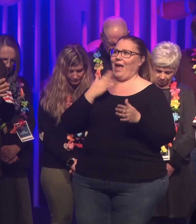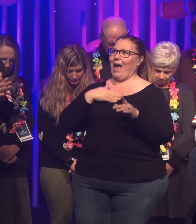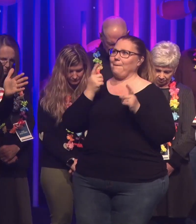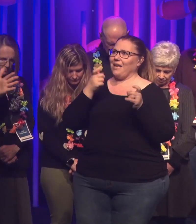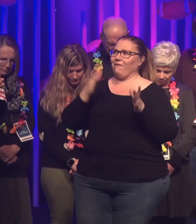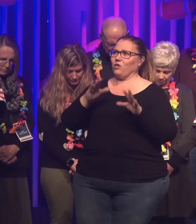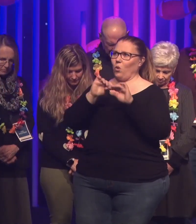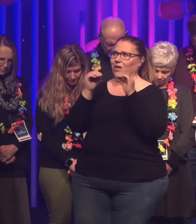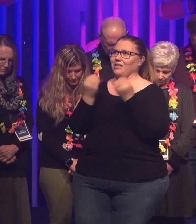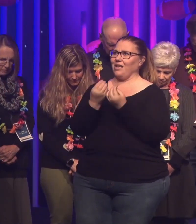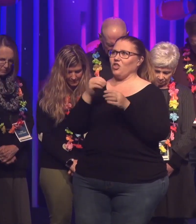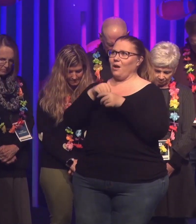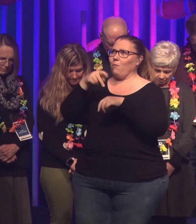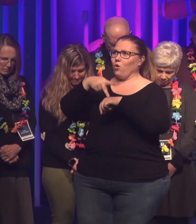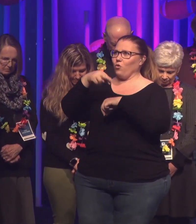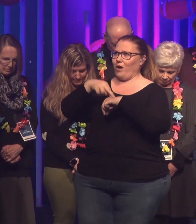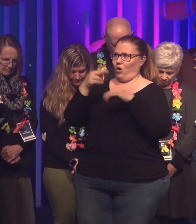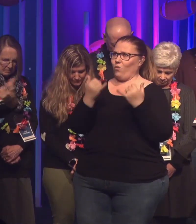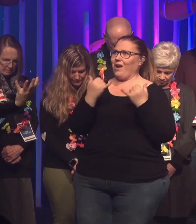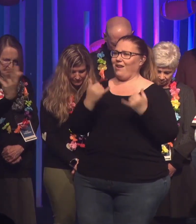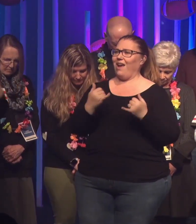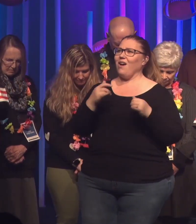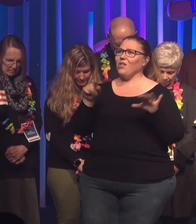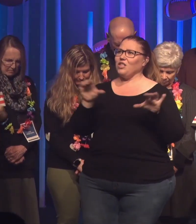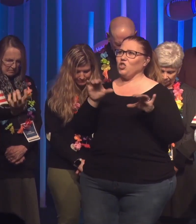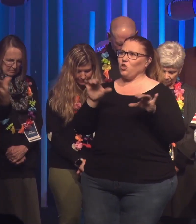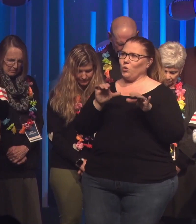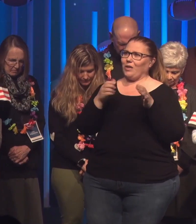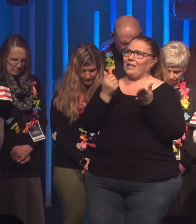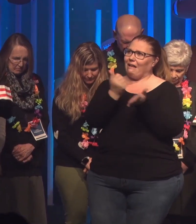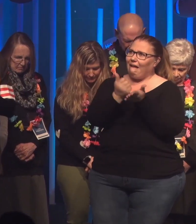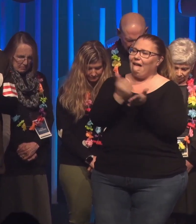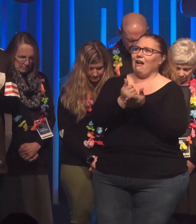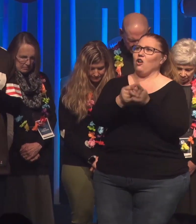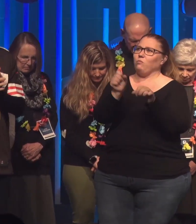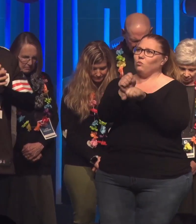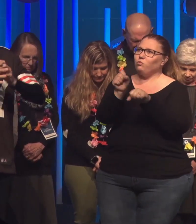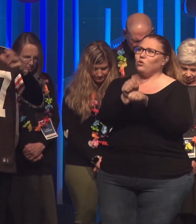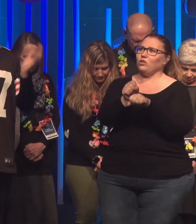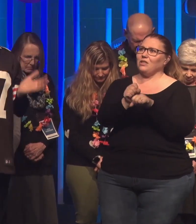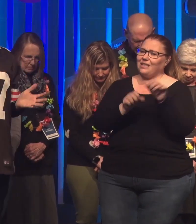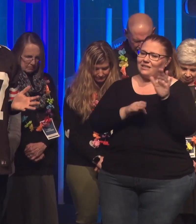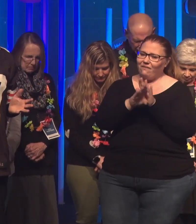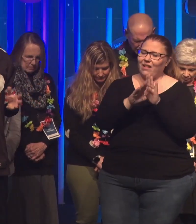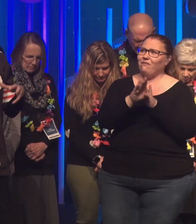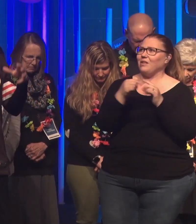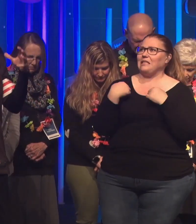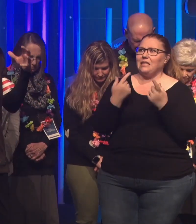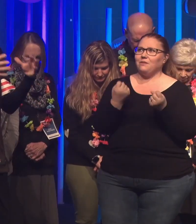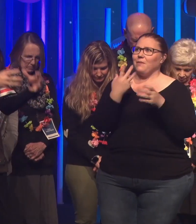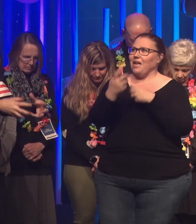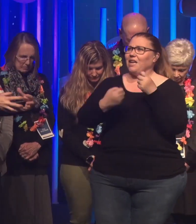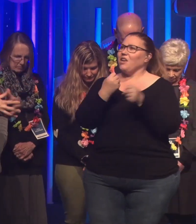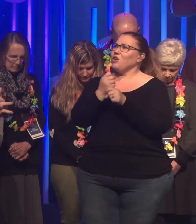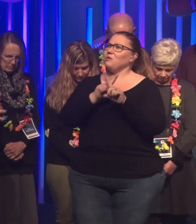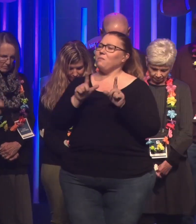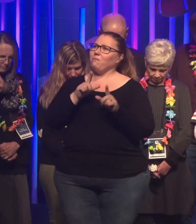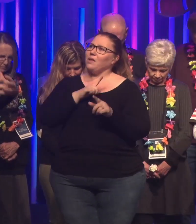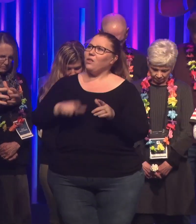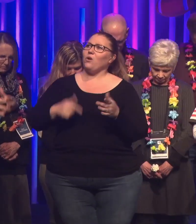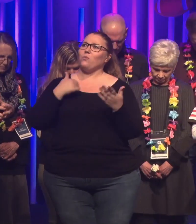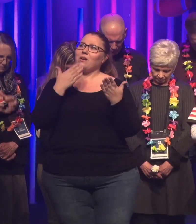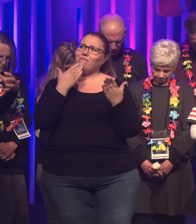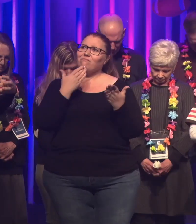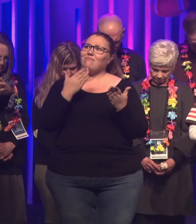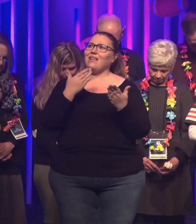in Puerto Rico on the ground, that's been doing relief work and development since for many years. But Lord, we're especially grateful that they're